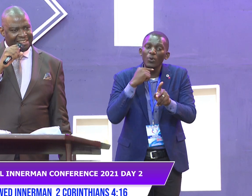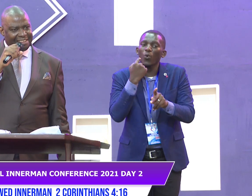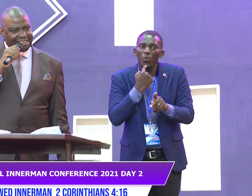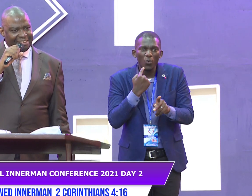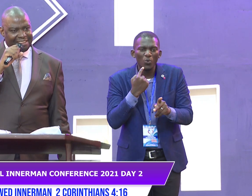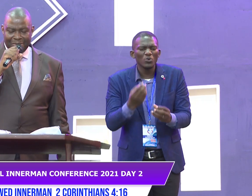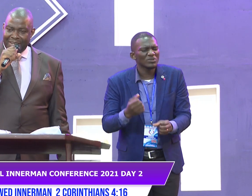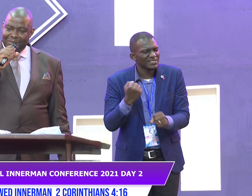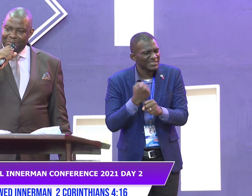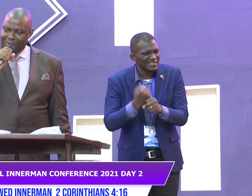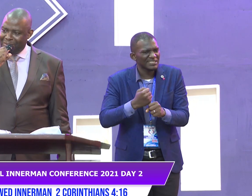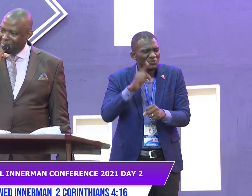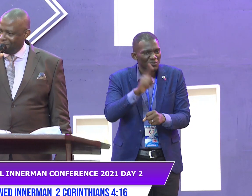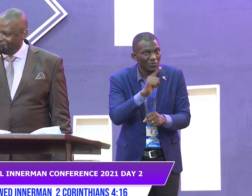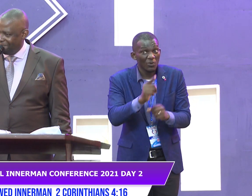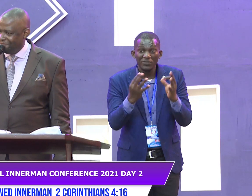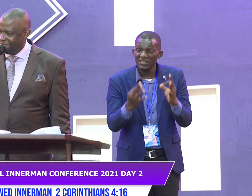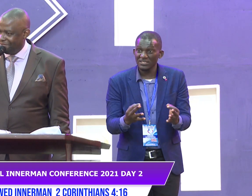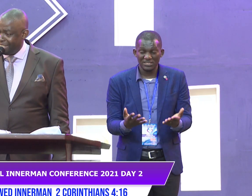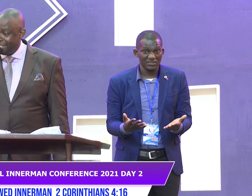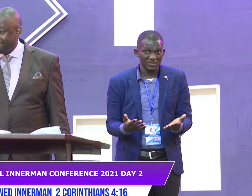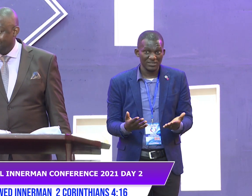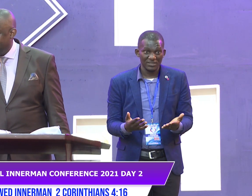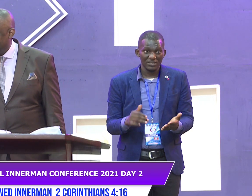perhaps troubled you.